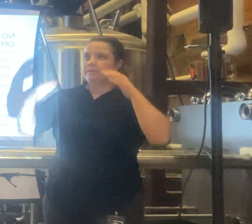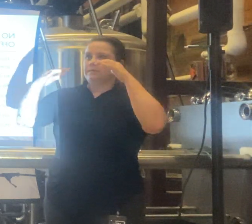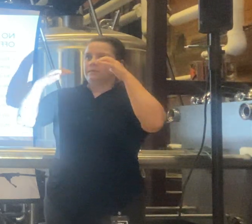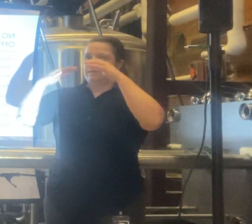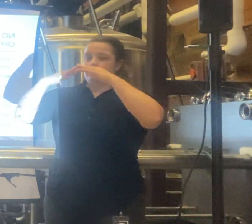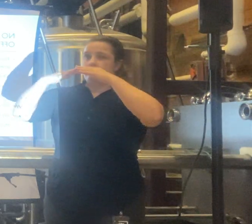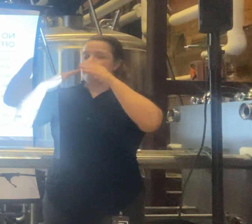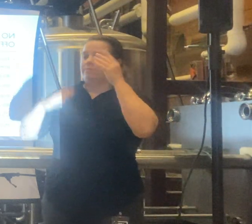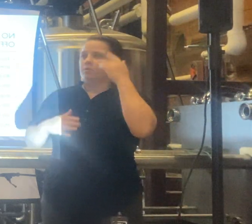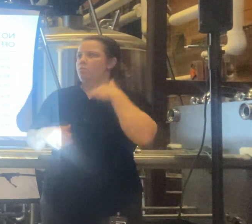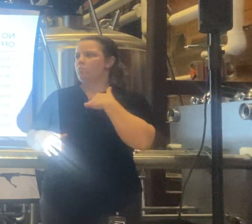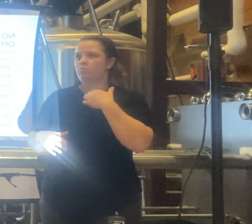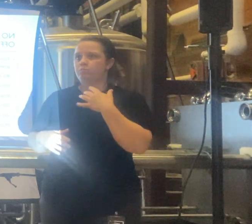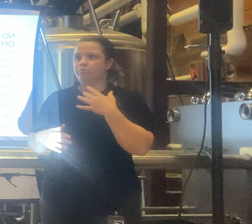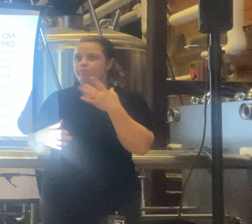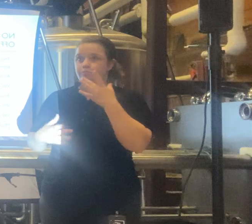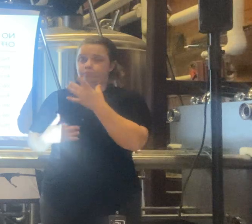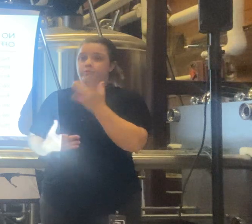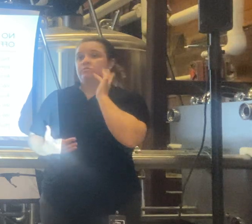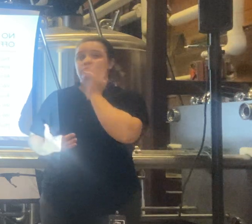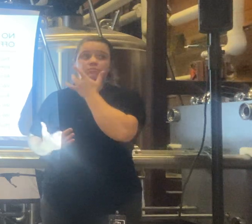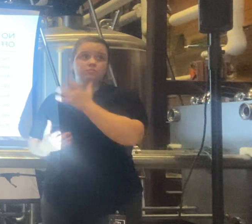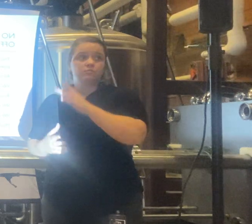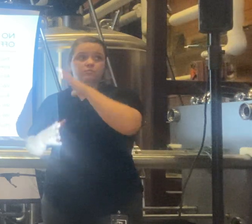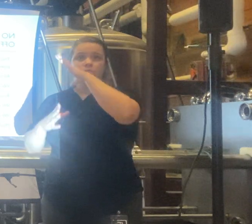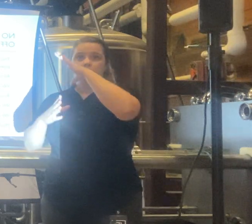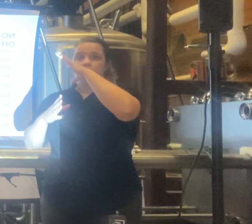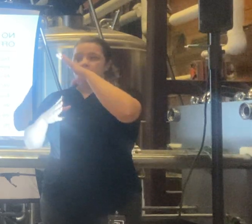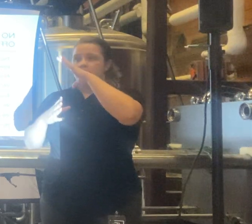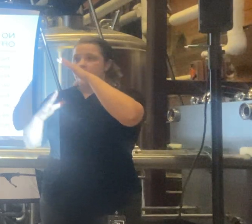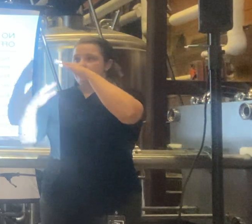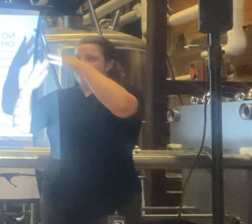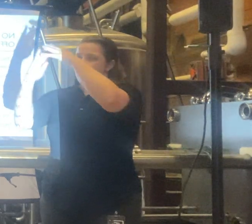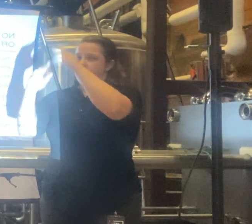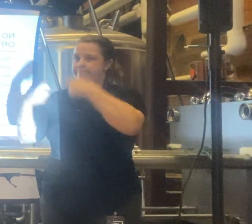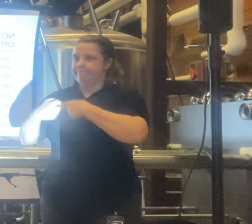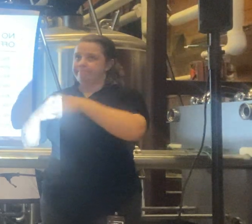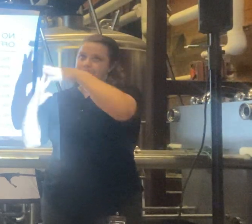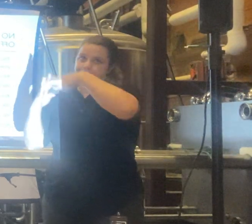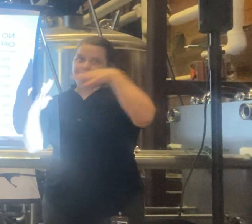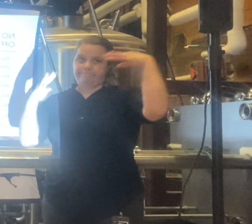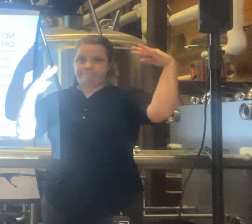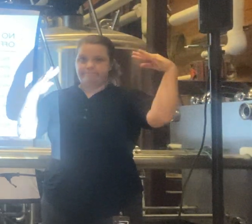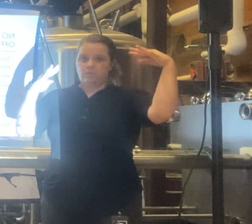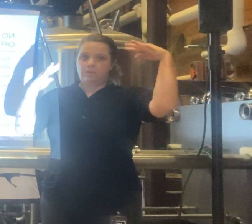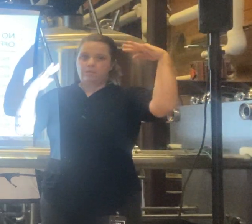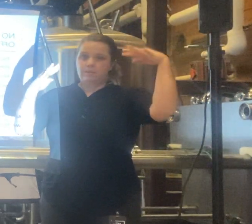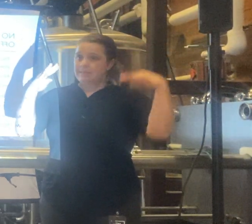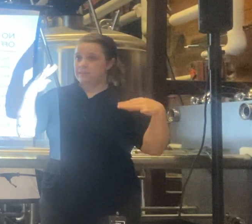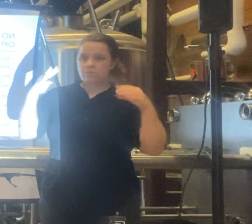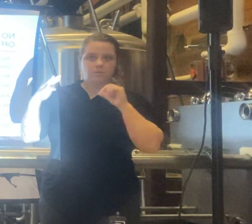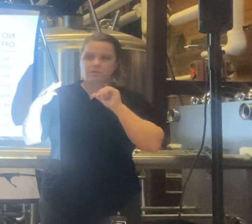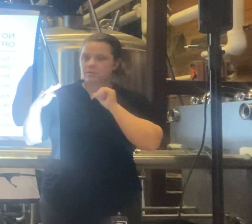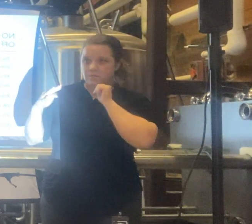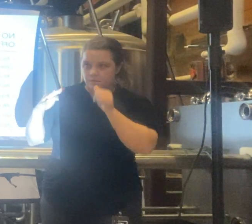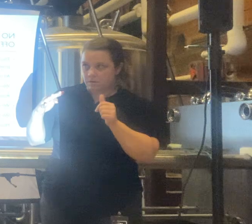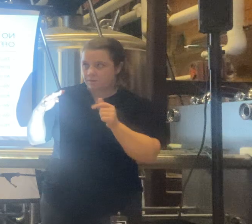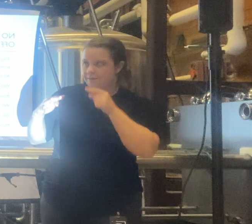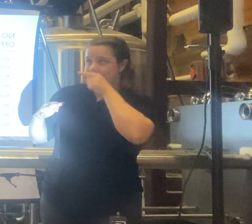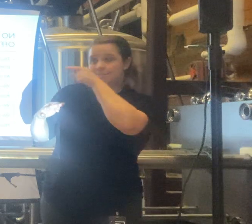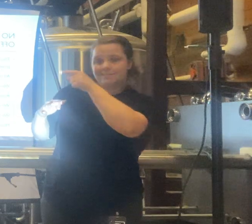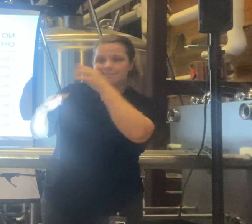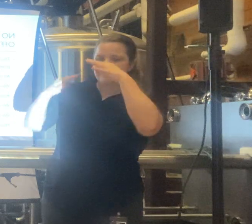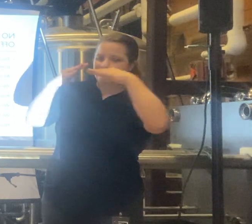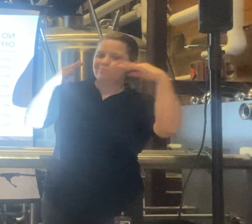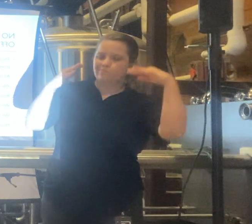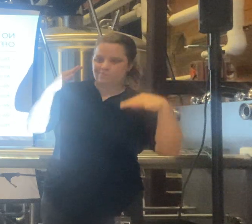their street, their lines got taken down. So they had to come put the lines back up and fix all that, cut the trees out of the way. All of Temple was without power